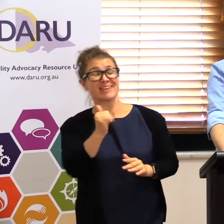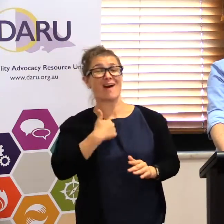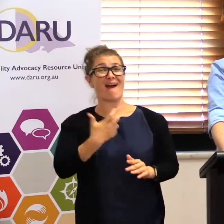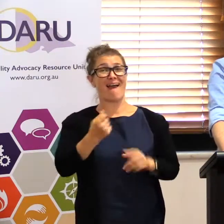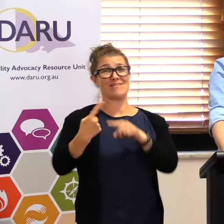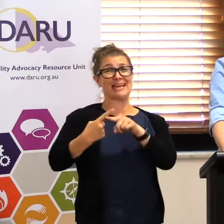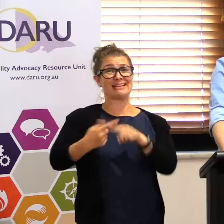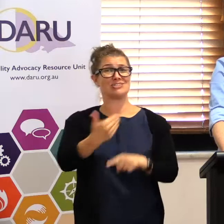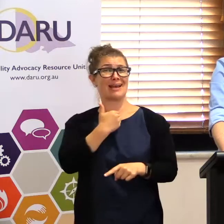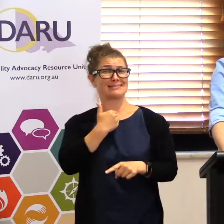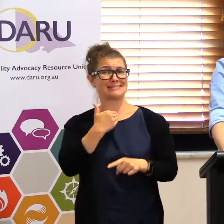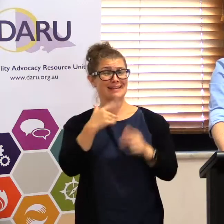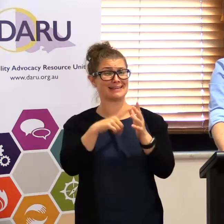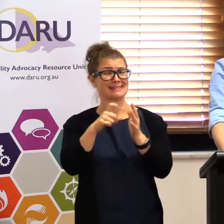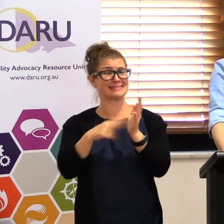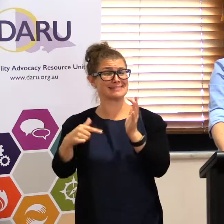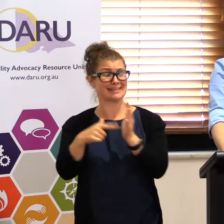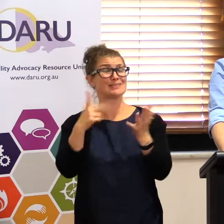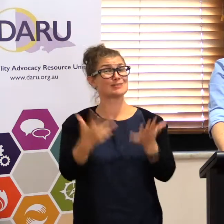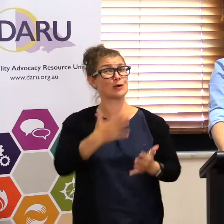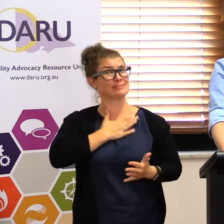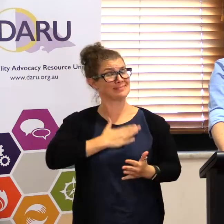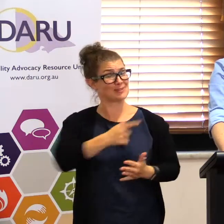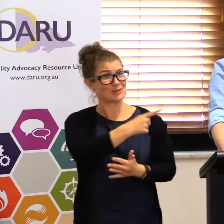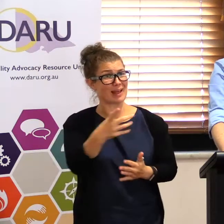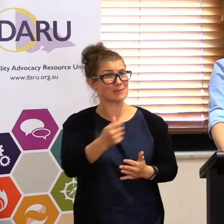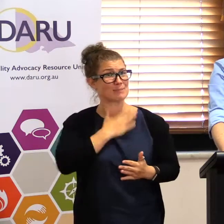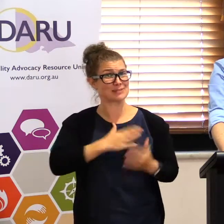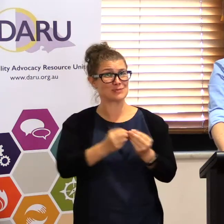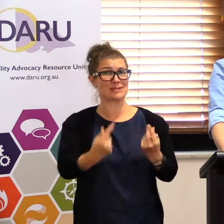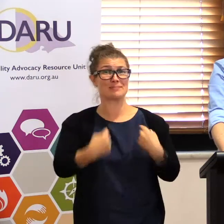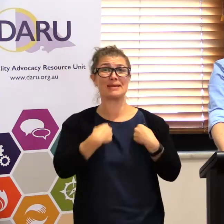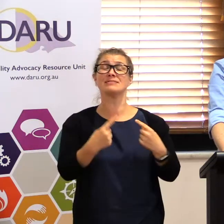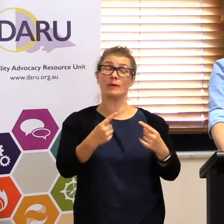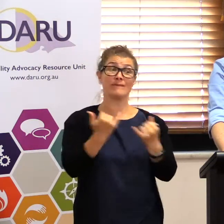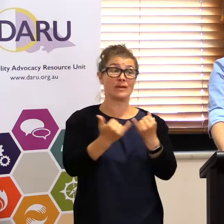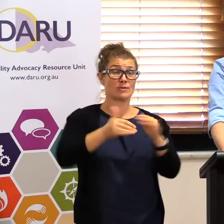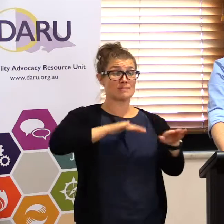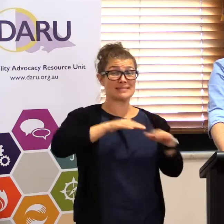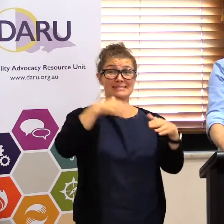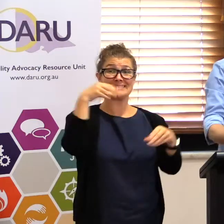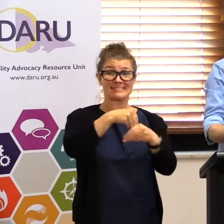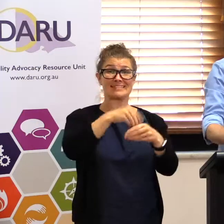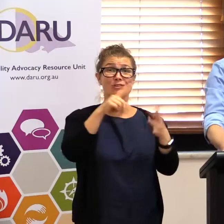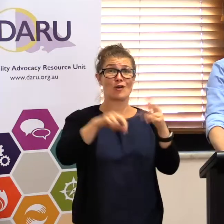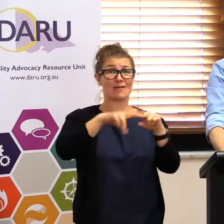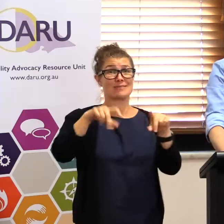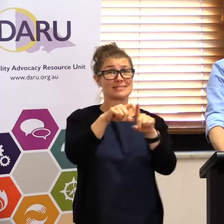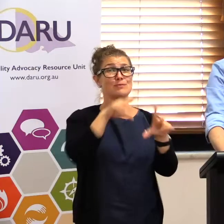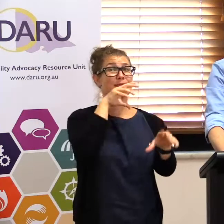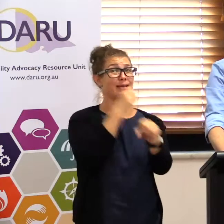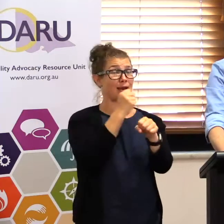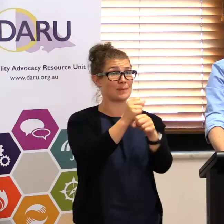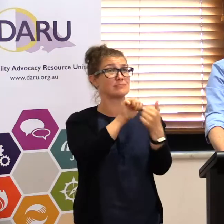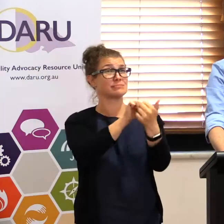can. So we've been quite busy in the Office for Disability in Government. So the first thing I want to talk about